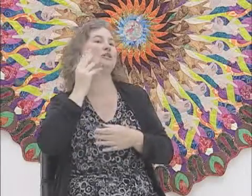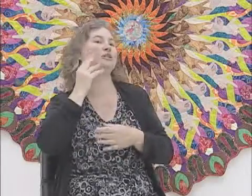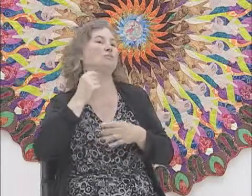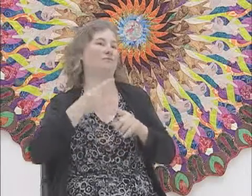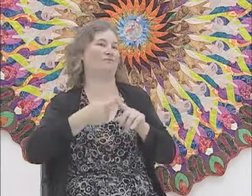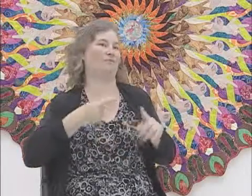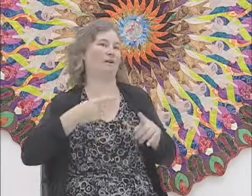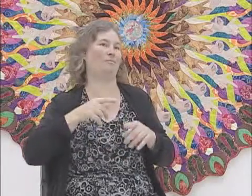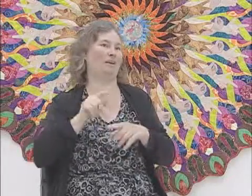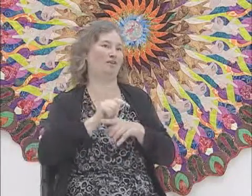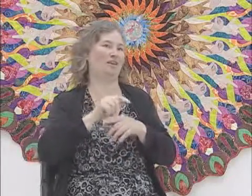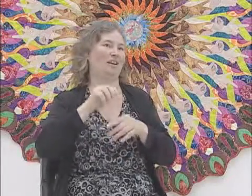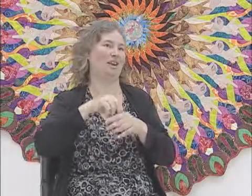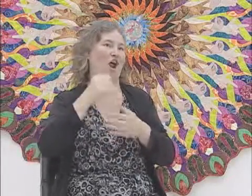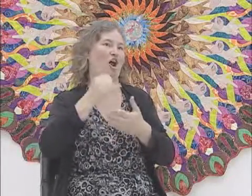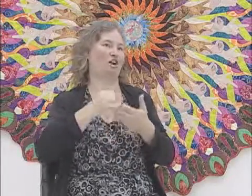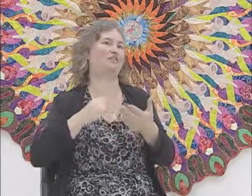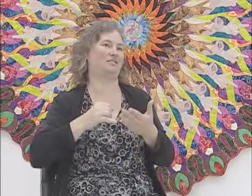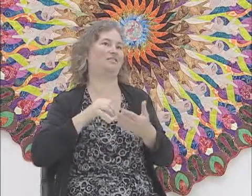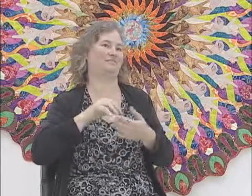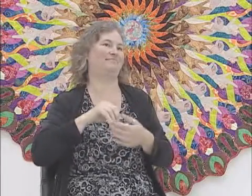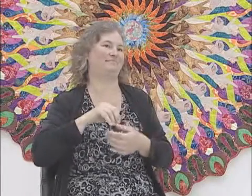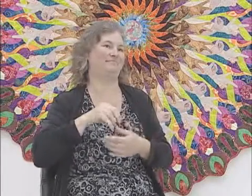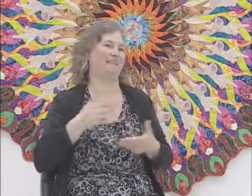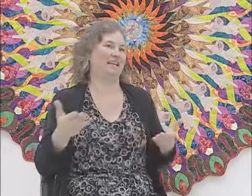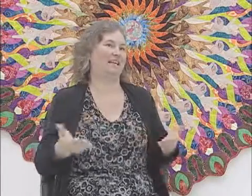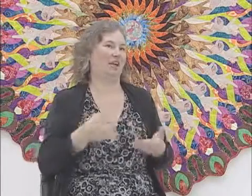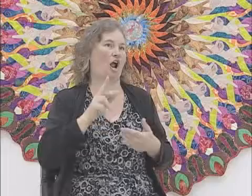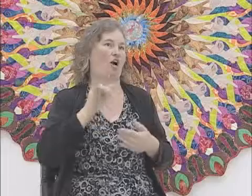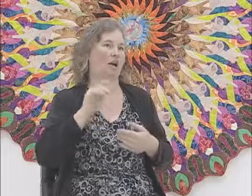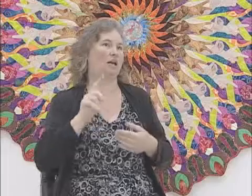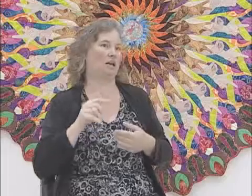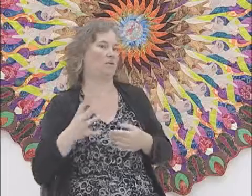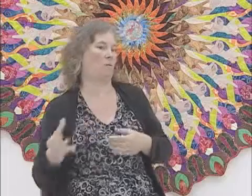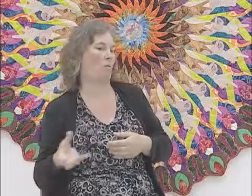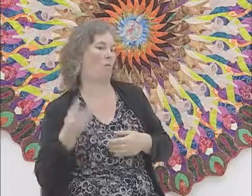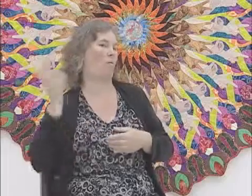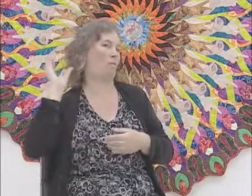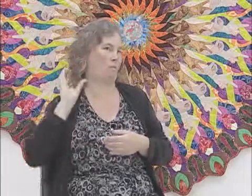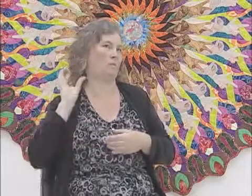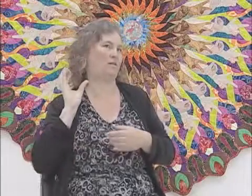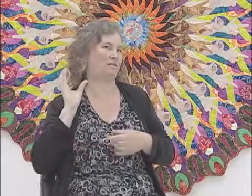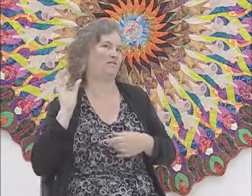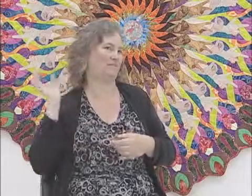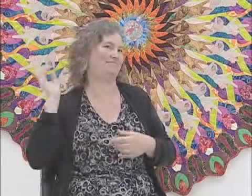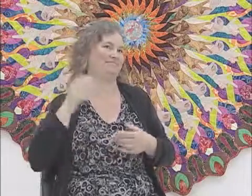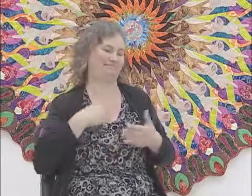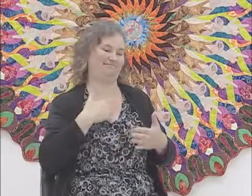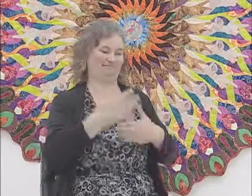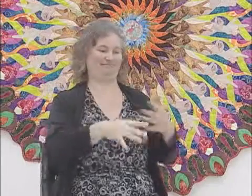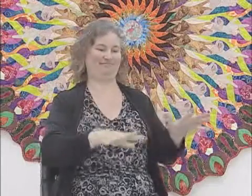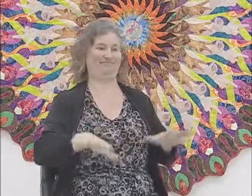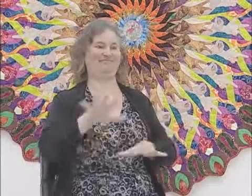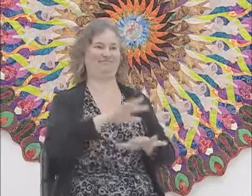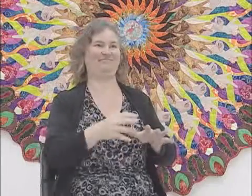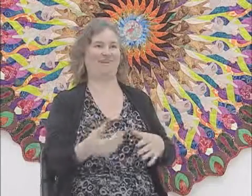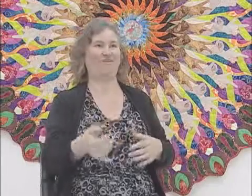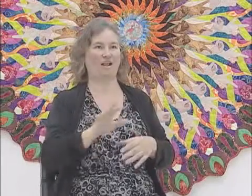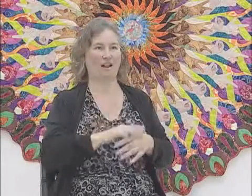in the quilt. This was the training I'd received in the art program here at RIT, so I was carrying those techniques with me as I was planning how to go